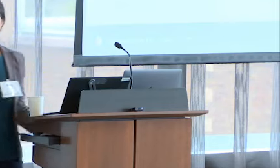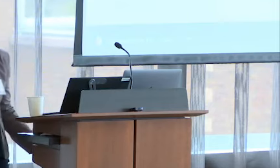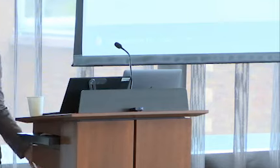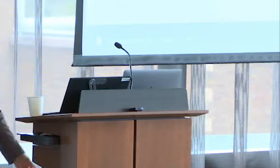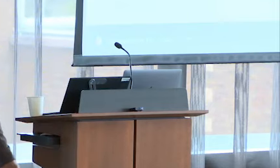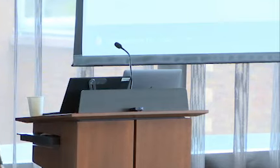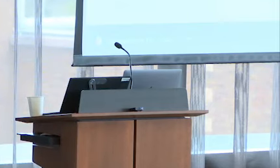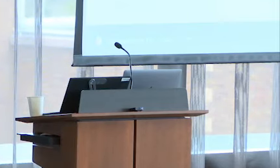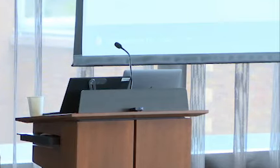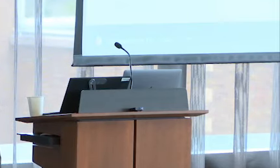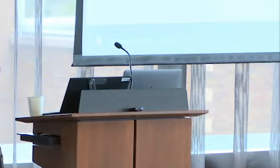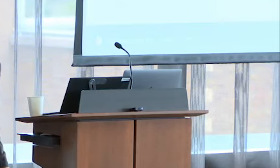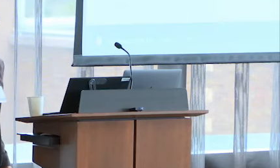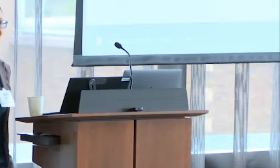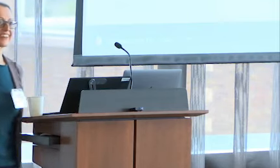Somewhere there's